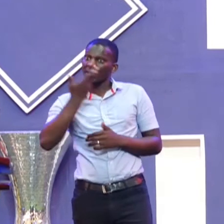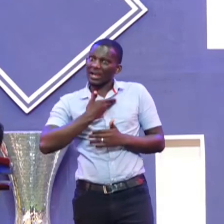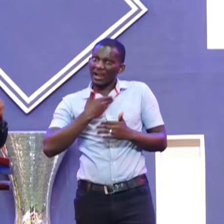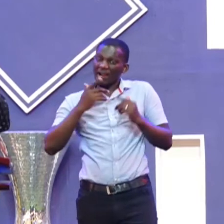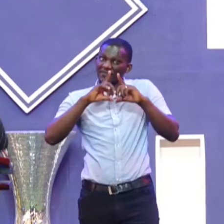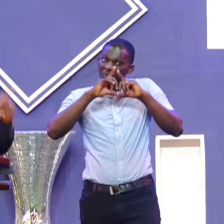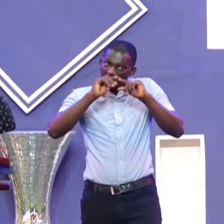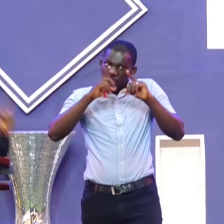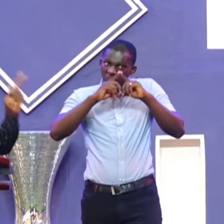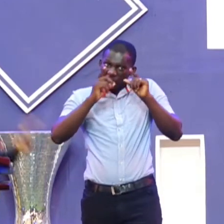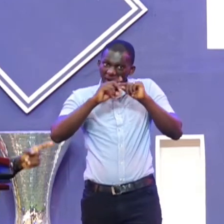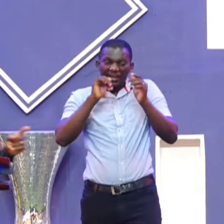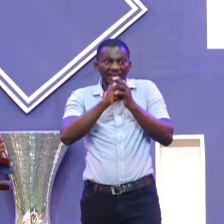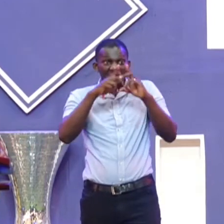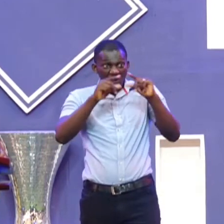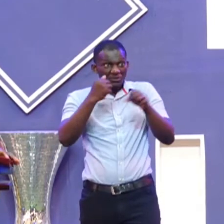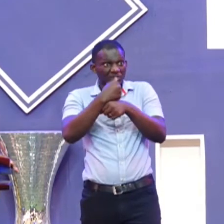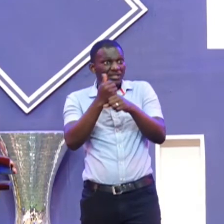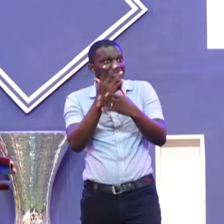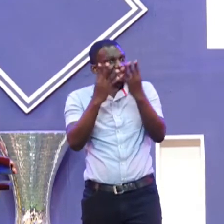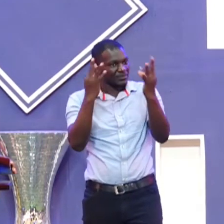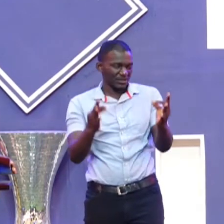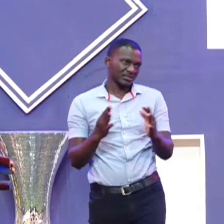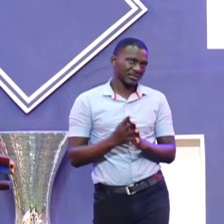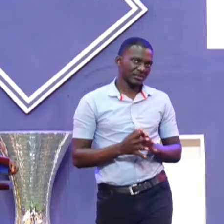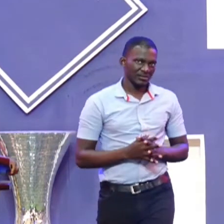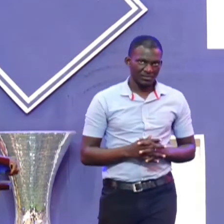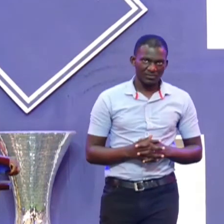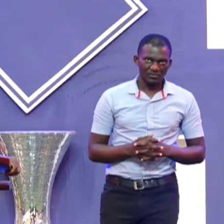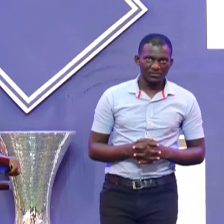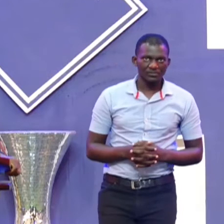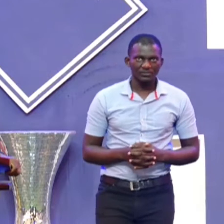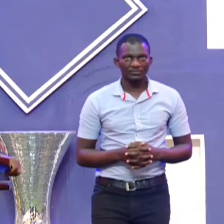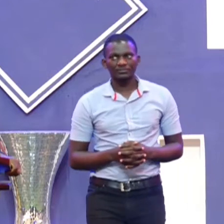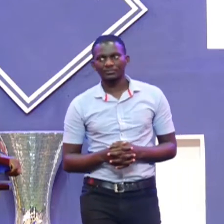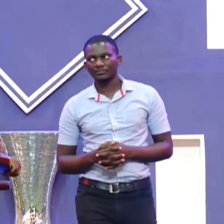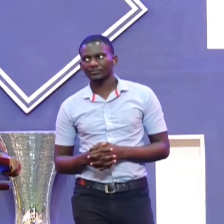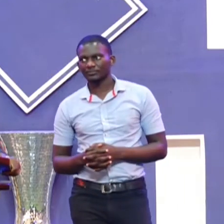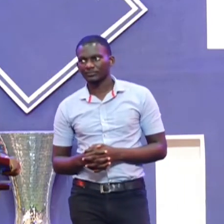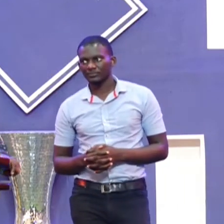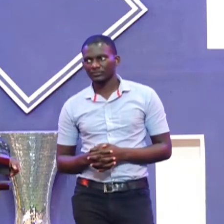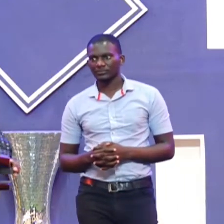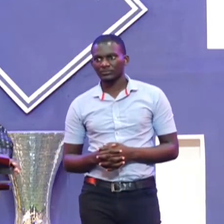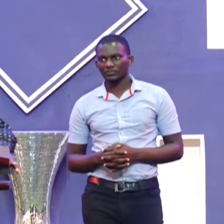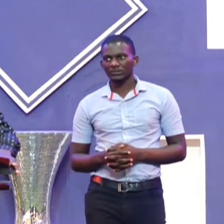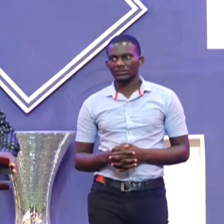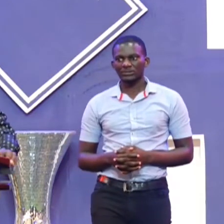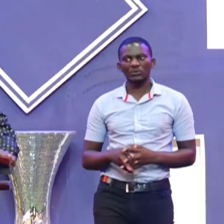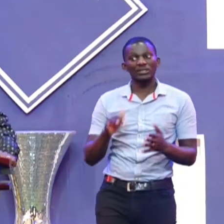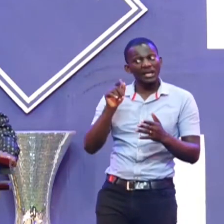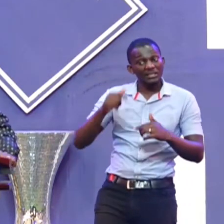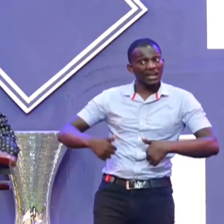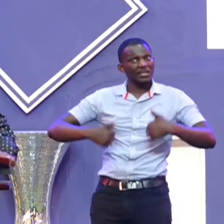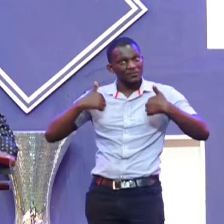mumbere ye chigambo echo nechibako chechitonda that person will have a word for a season and that word will create something kati obulambo yo baba bwanja ulonyo